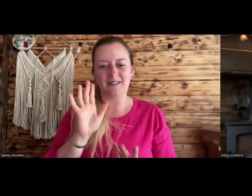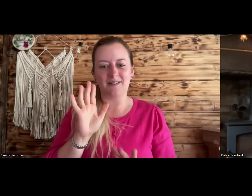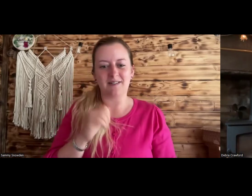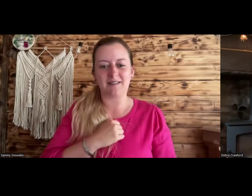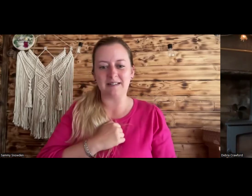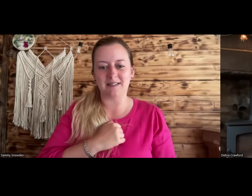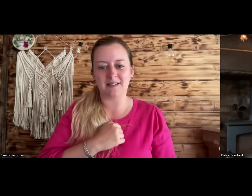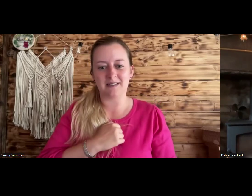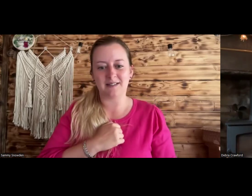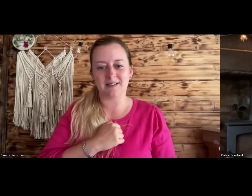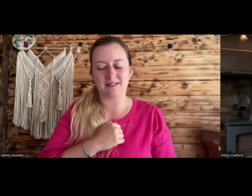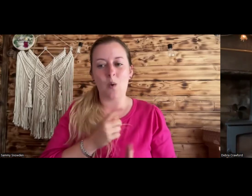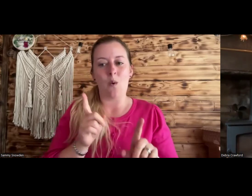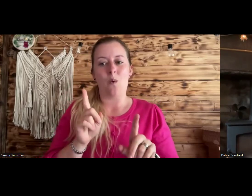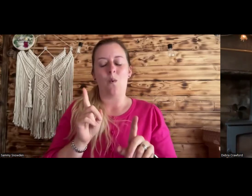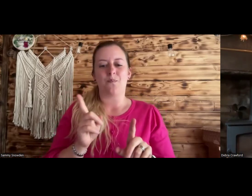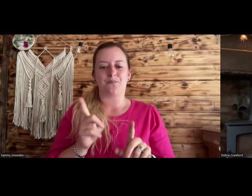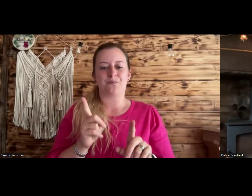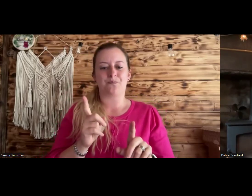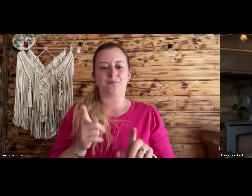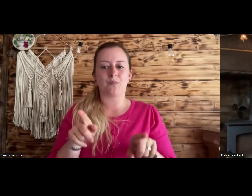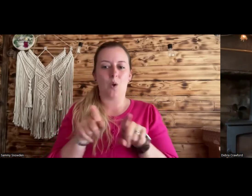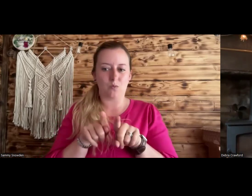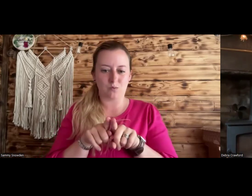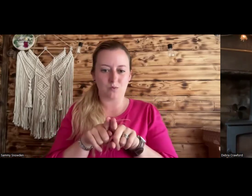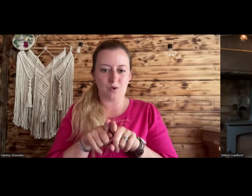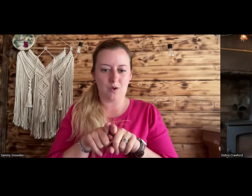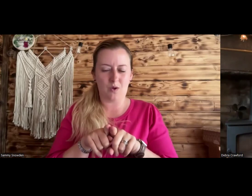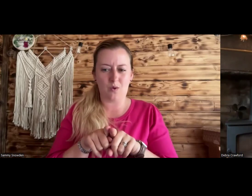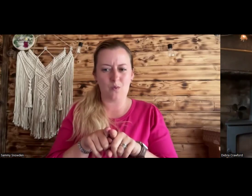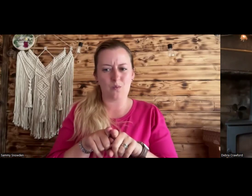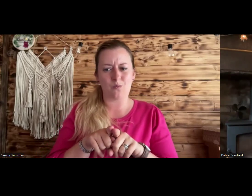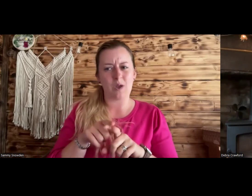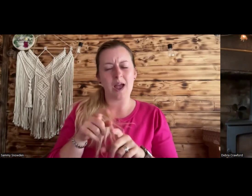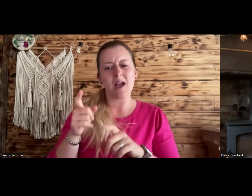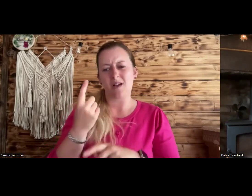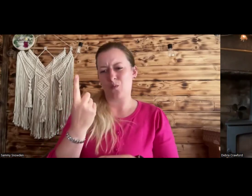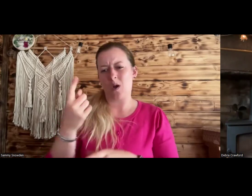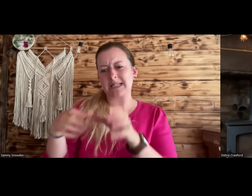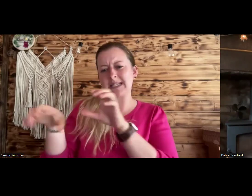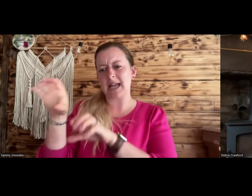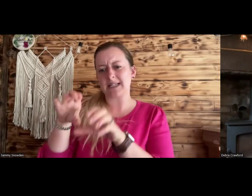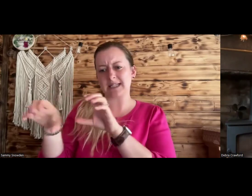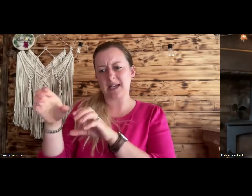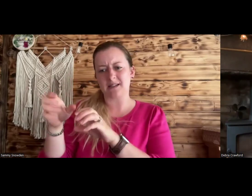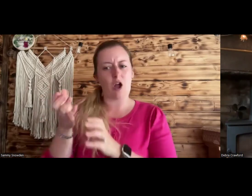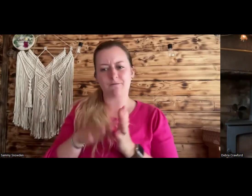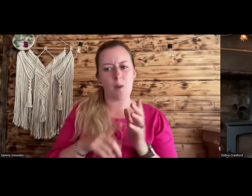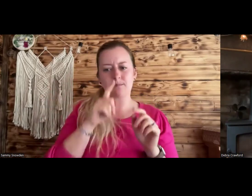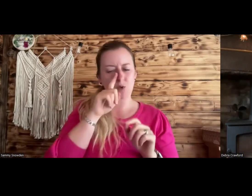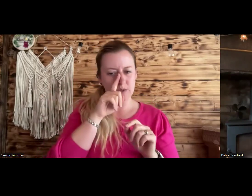a probiotic. And it wasn't doTERRA saying this, it was actually different scientists saying only certain kind